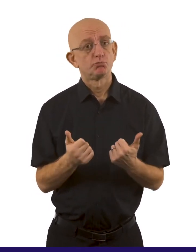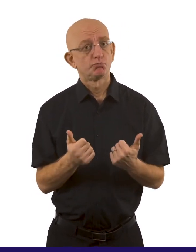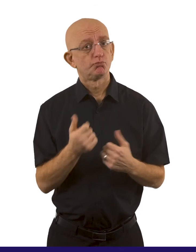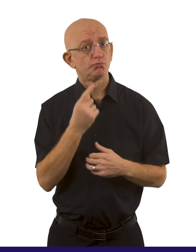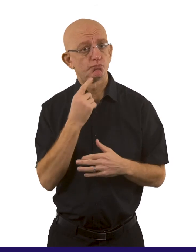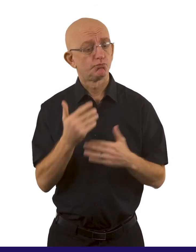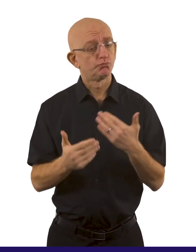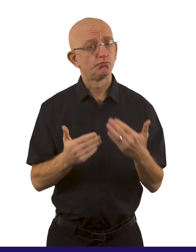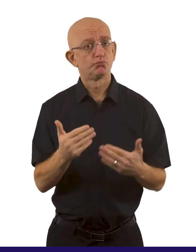quite easy,